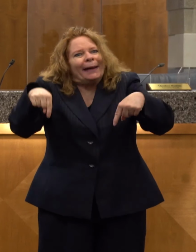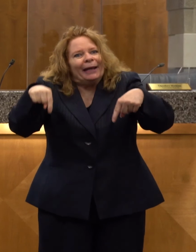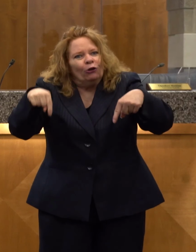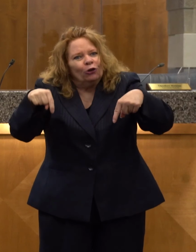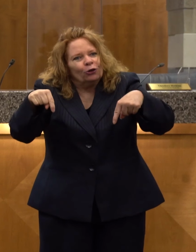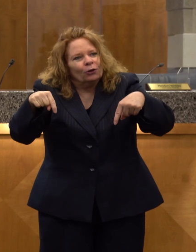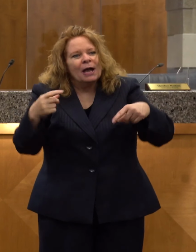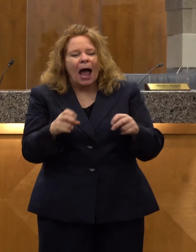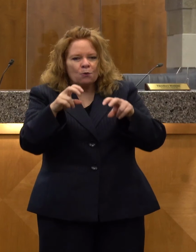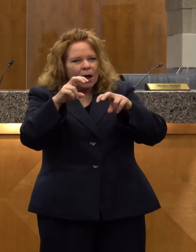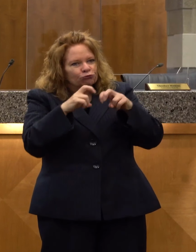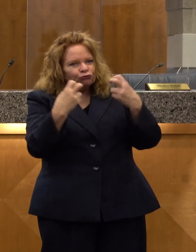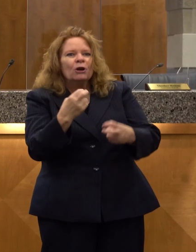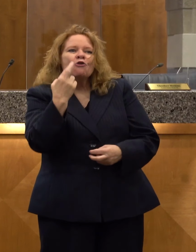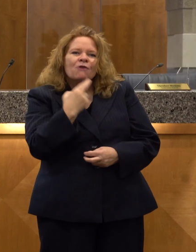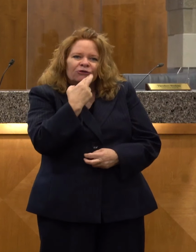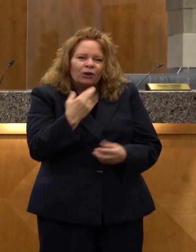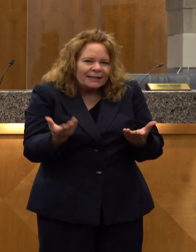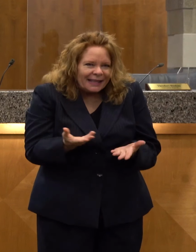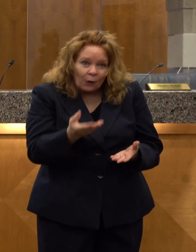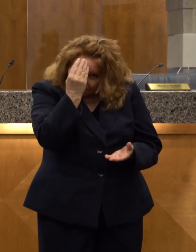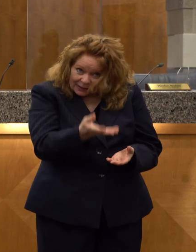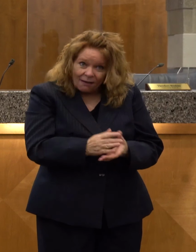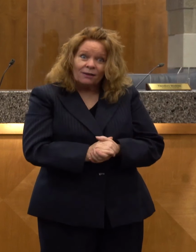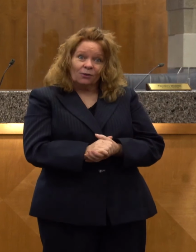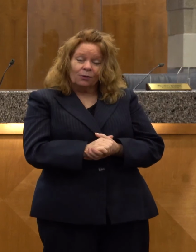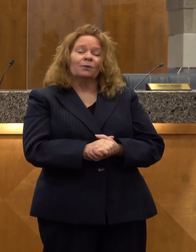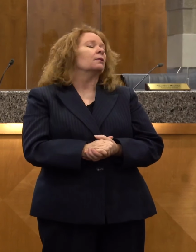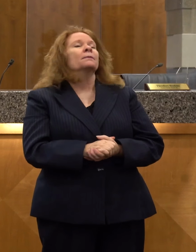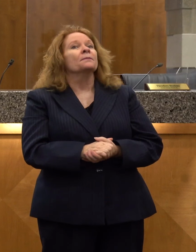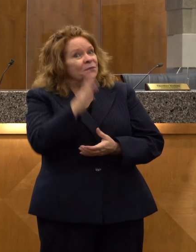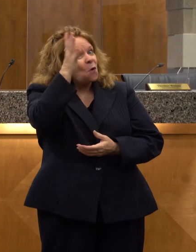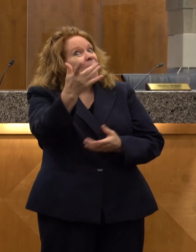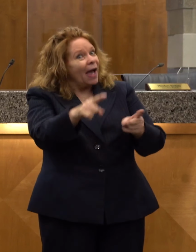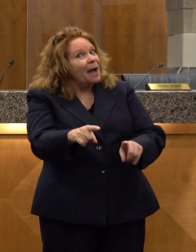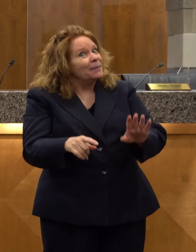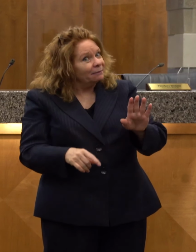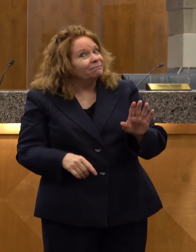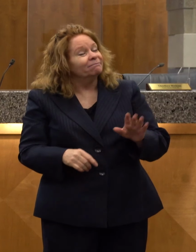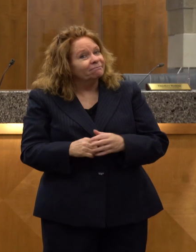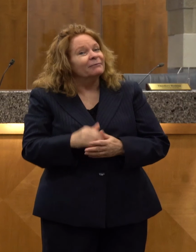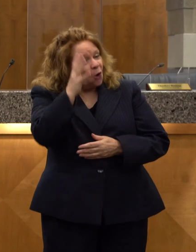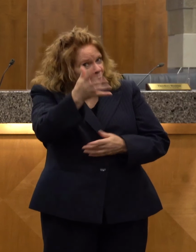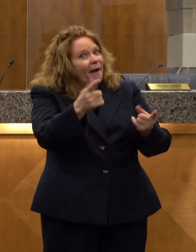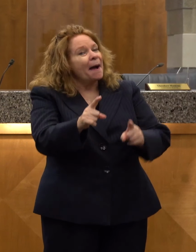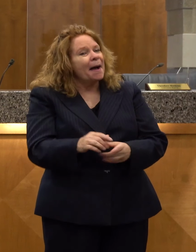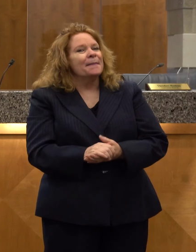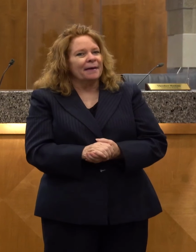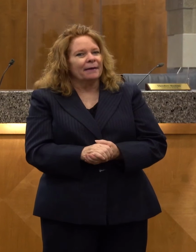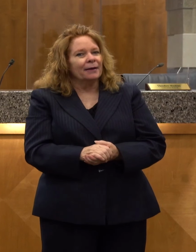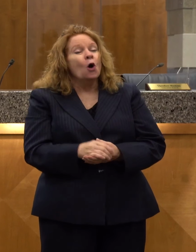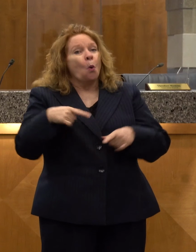a sit-down restaurant. I'm telling you, okay? And it's going to happen. It's going to happen under